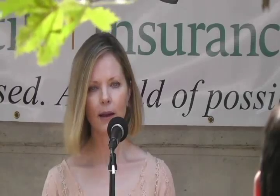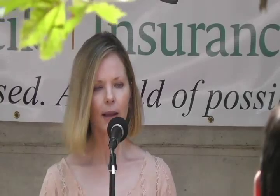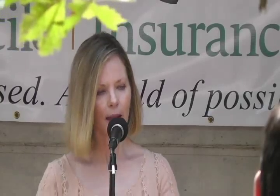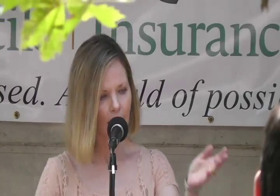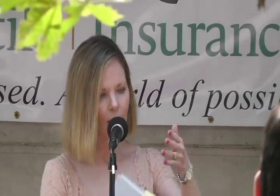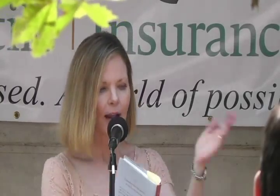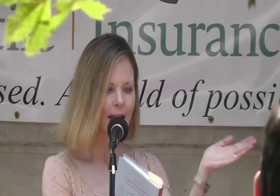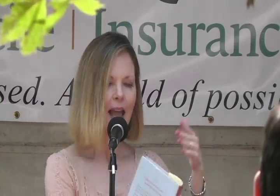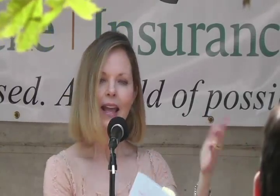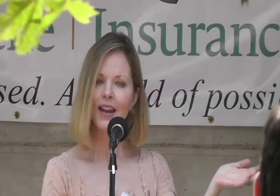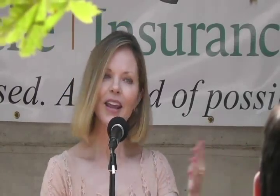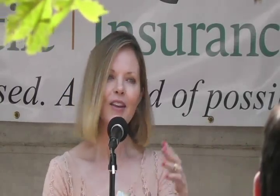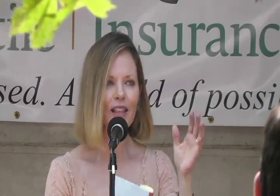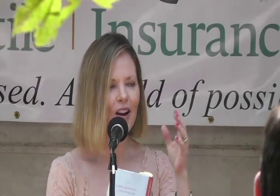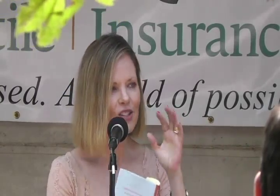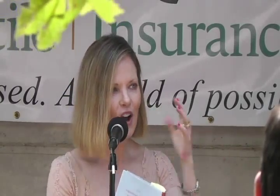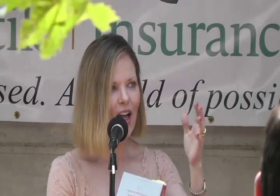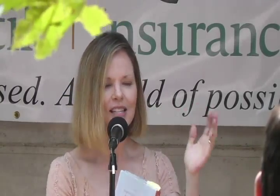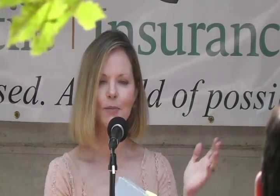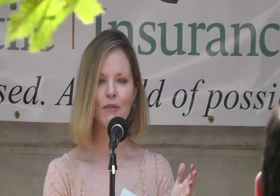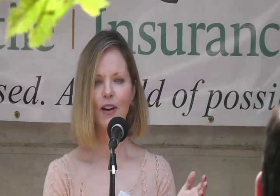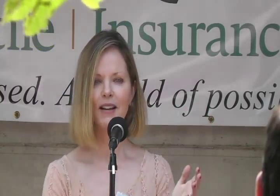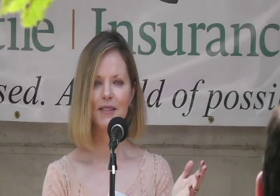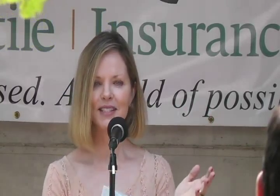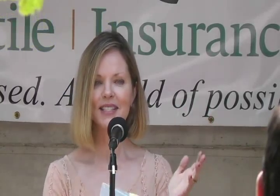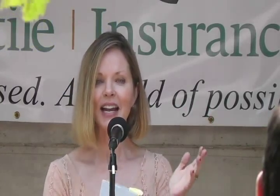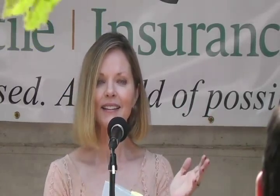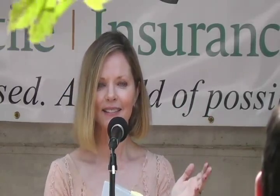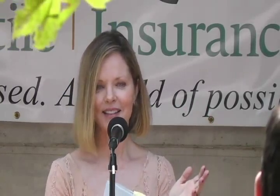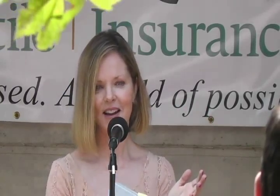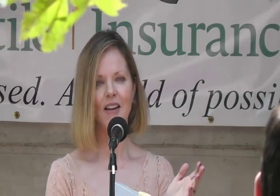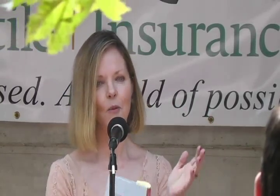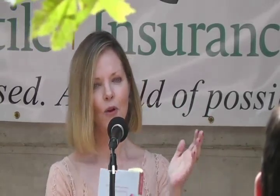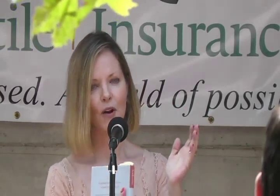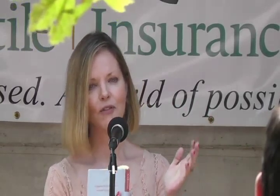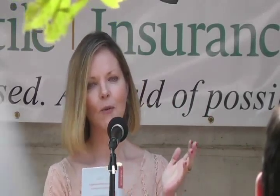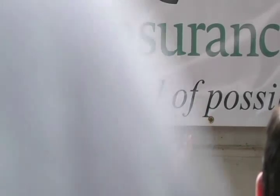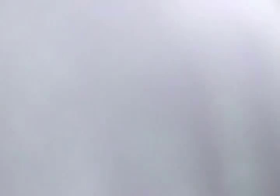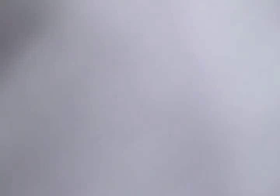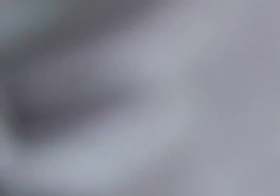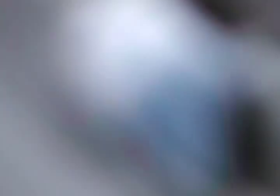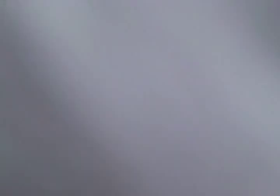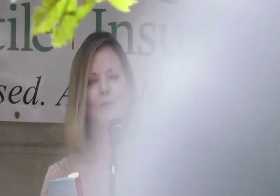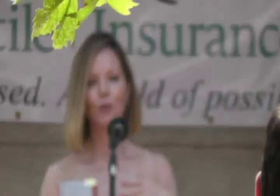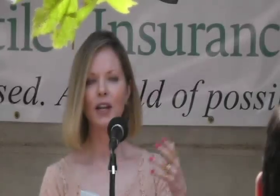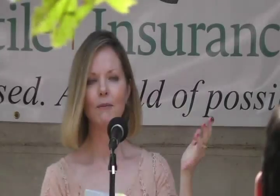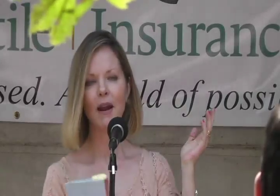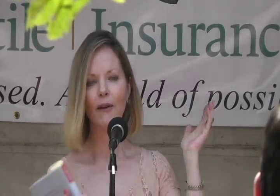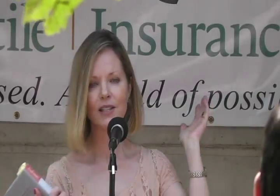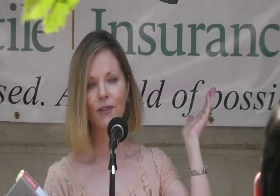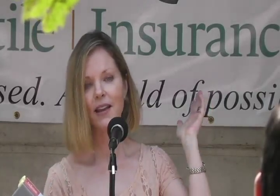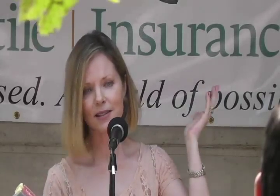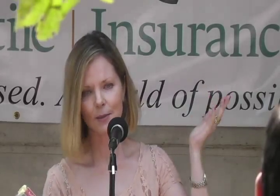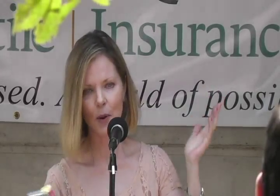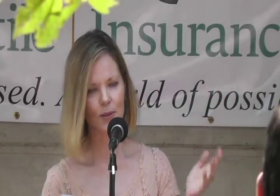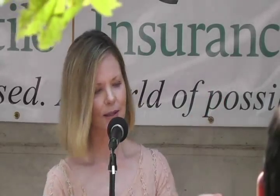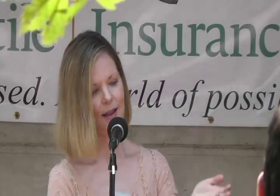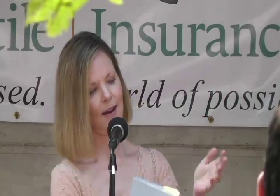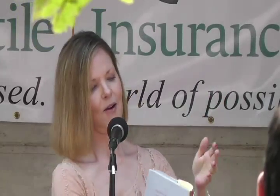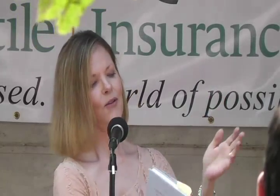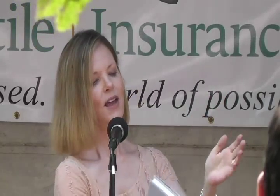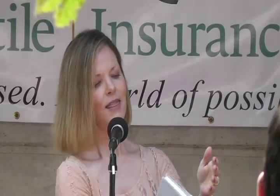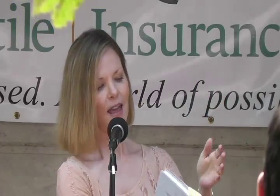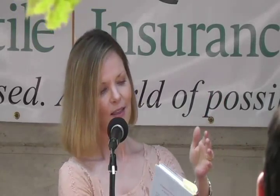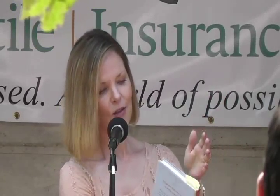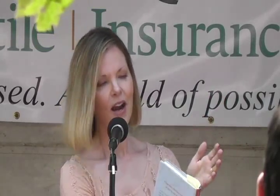work. It all has to be very technically done. If they want to see pretty Mary's face,